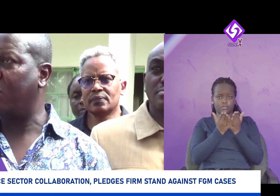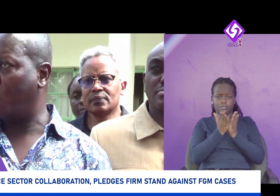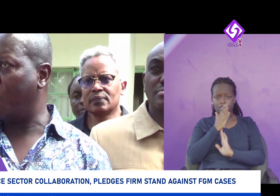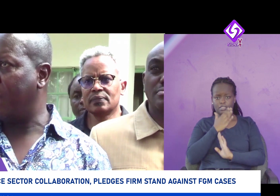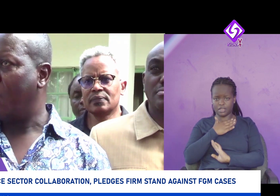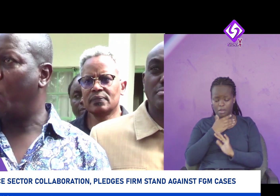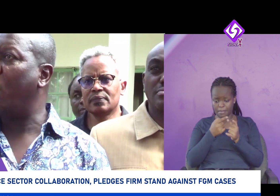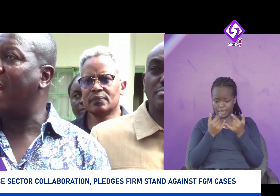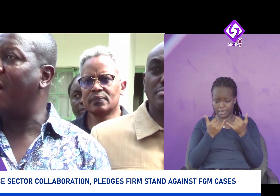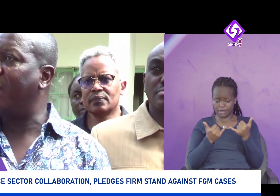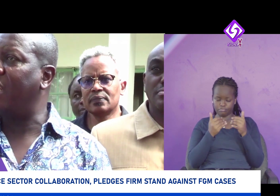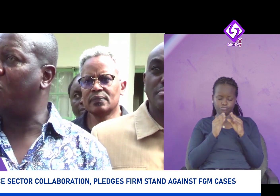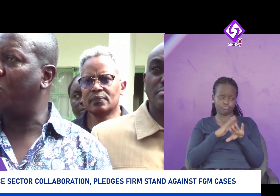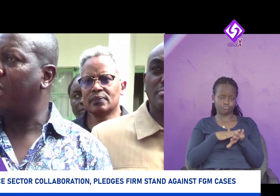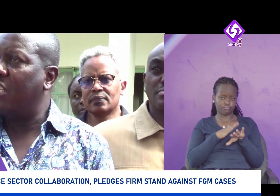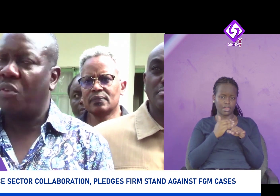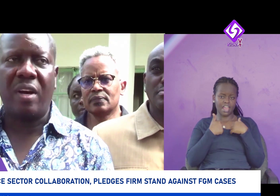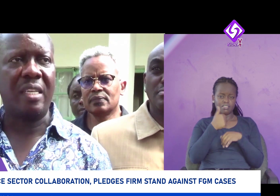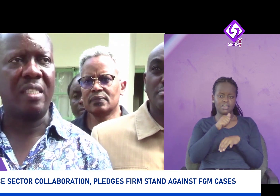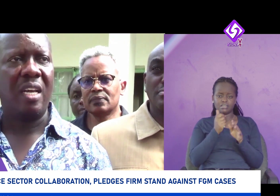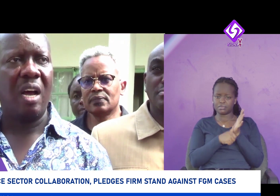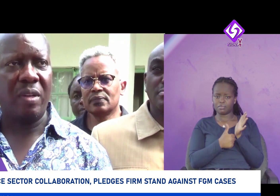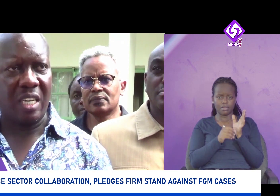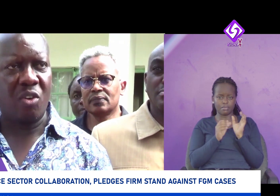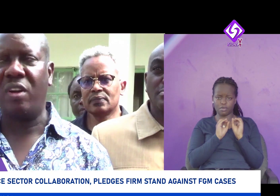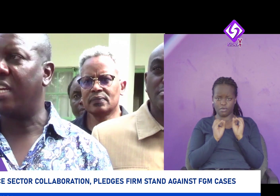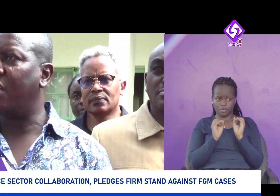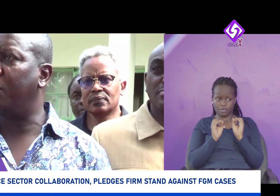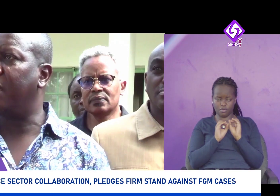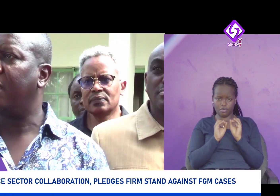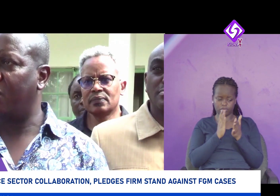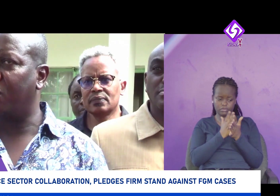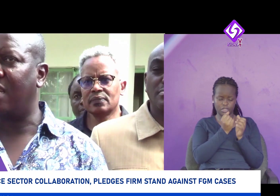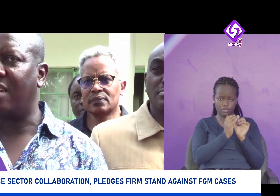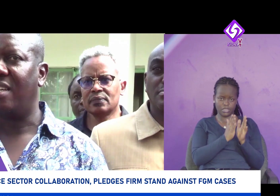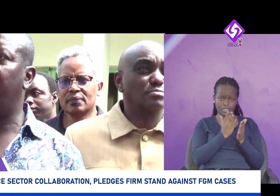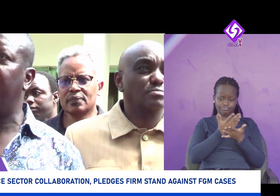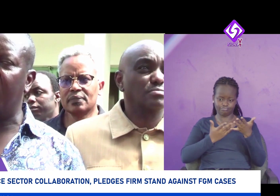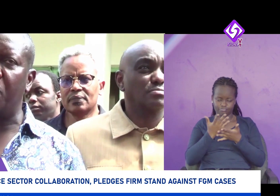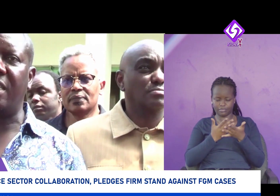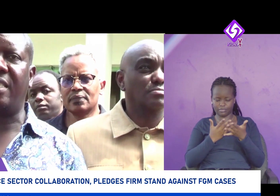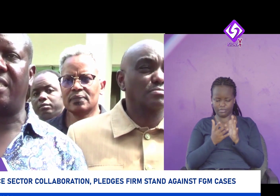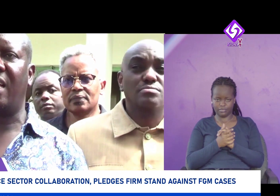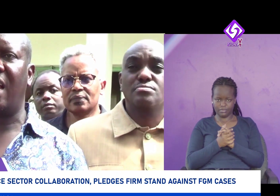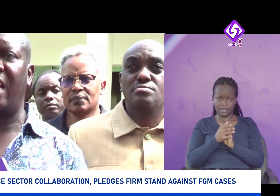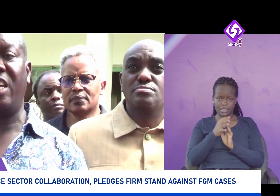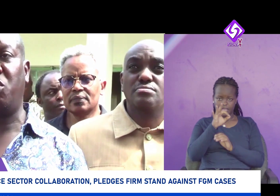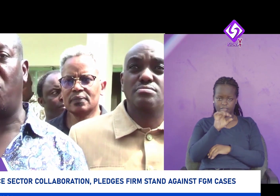so good. We don't have any issue insofar as our stakeholder engagement is concerned. FGM is an issue